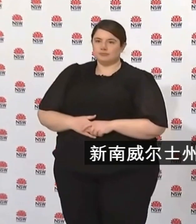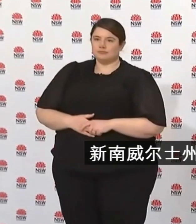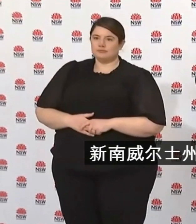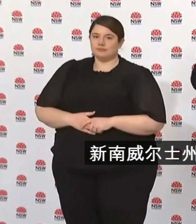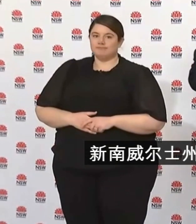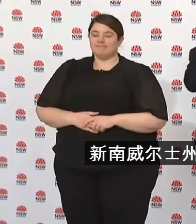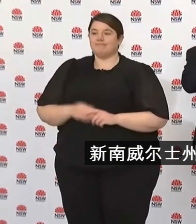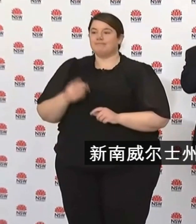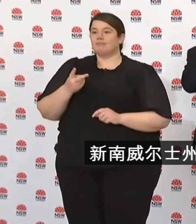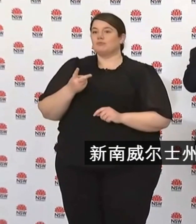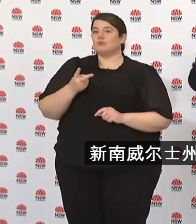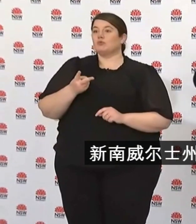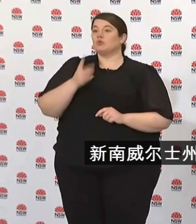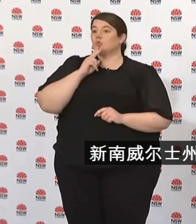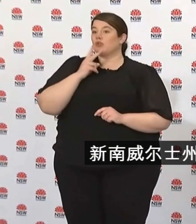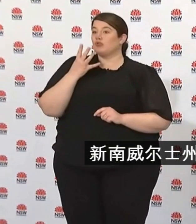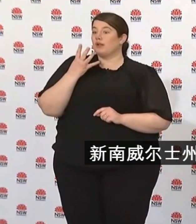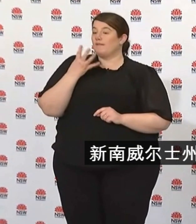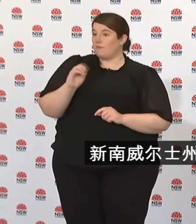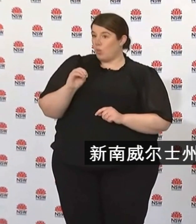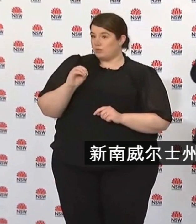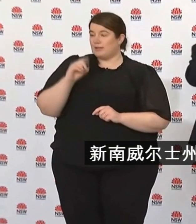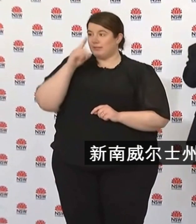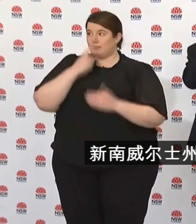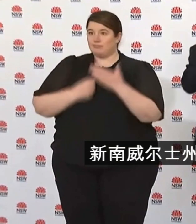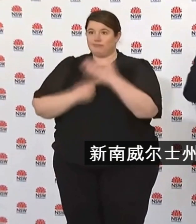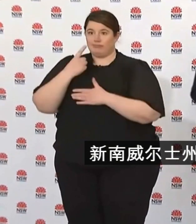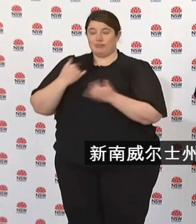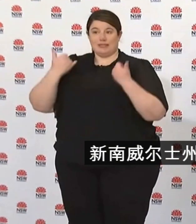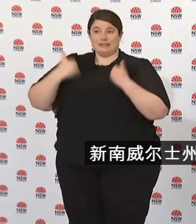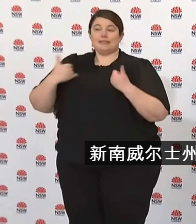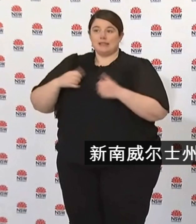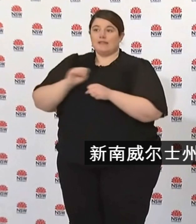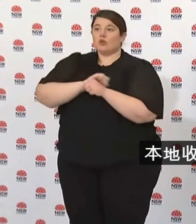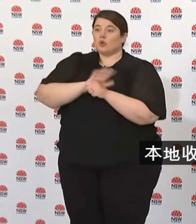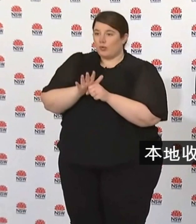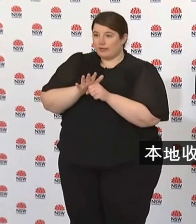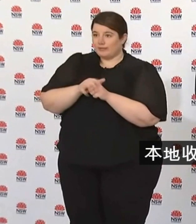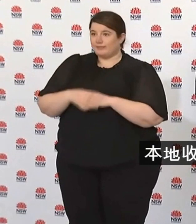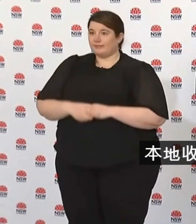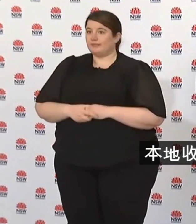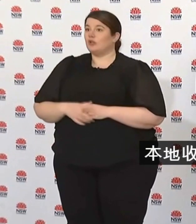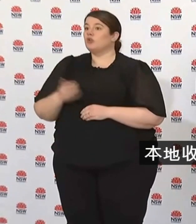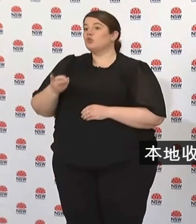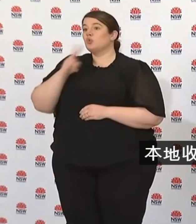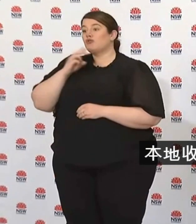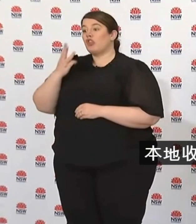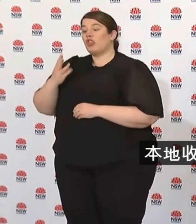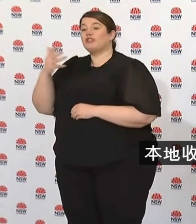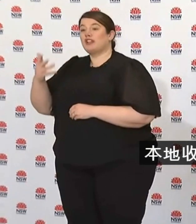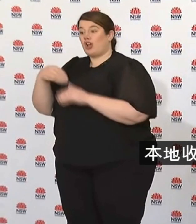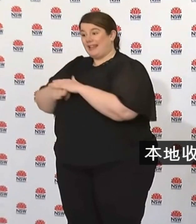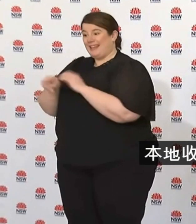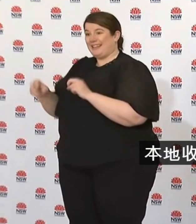There were 240 cases of COVID reported in New South Wales, and of these, 239 were locally acquired and